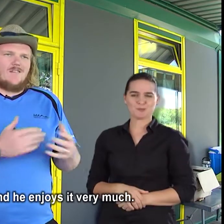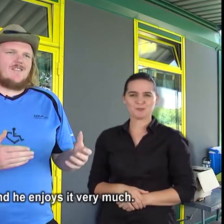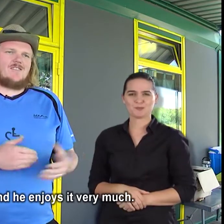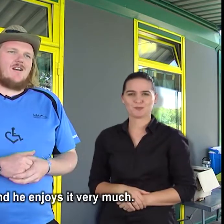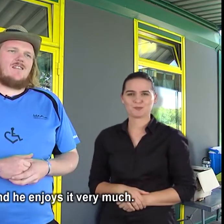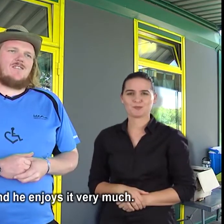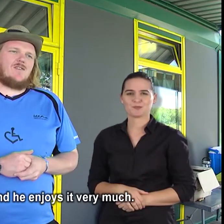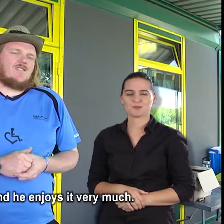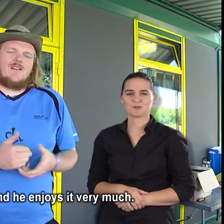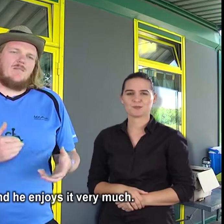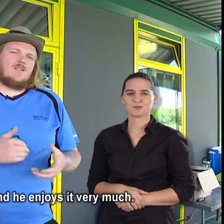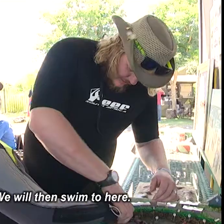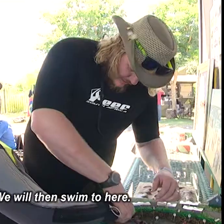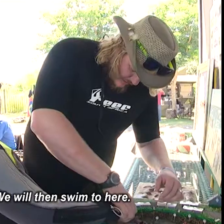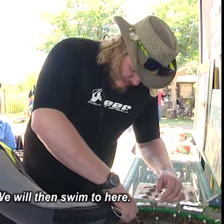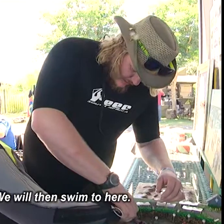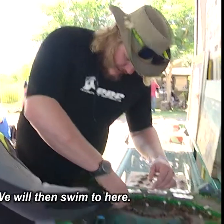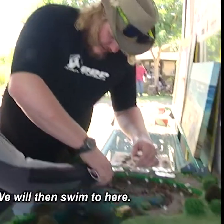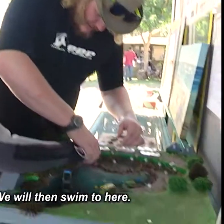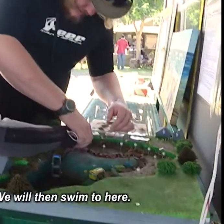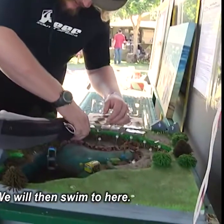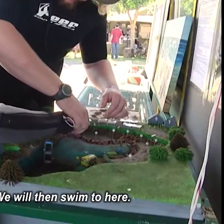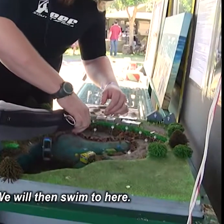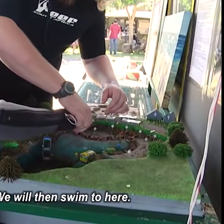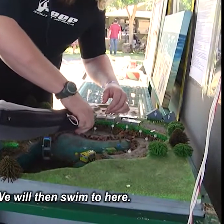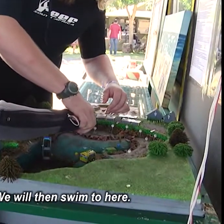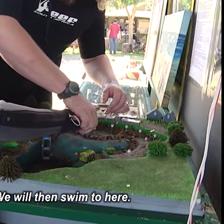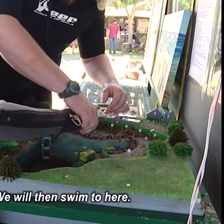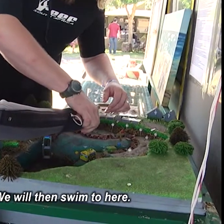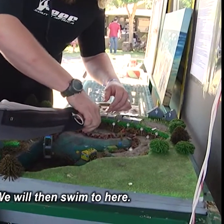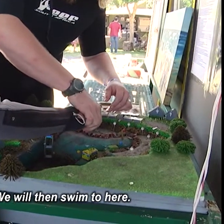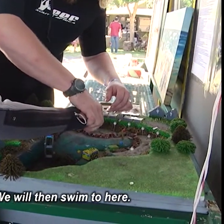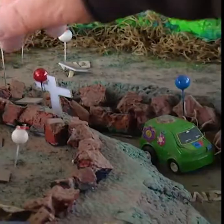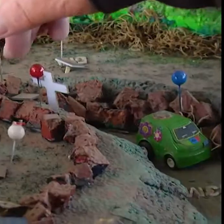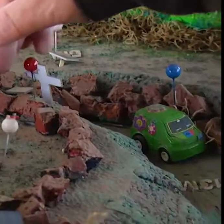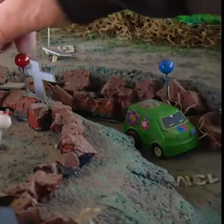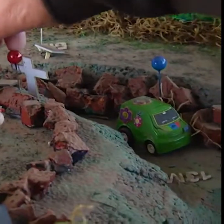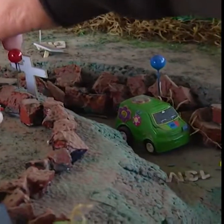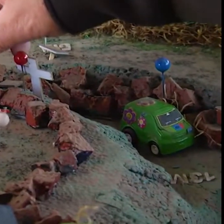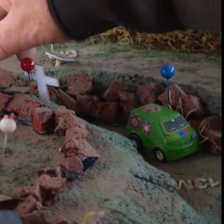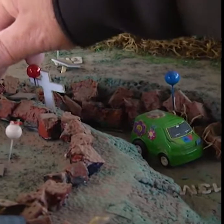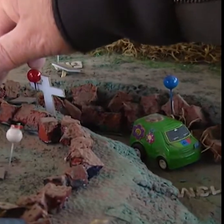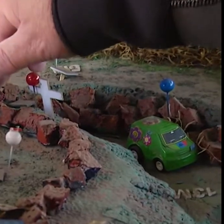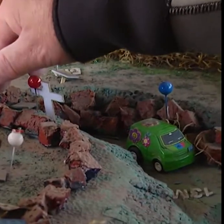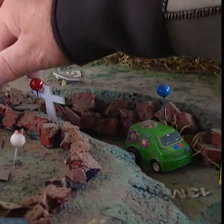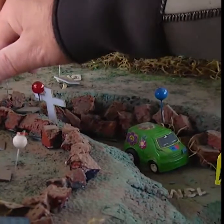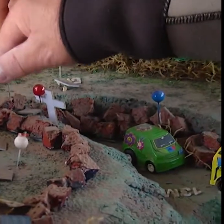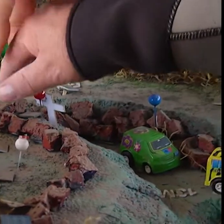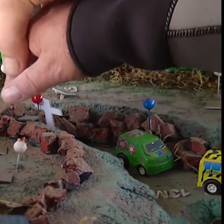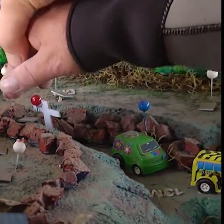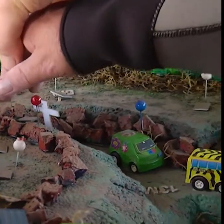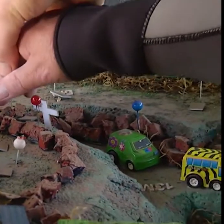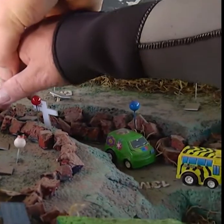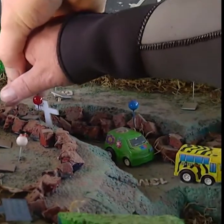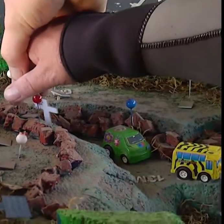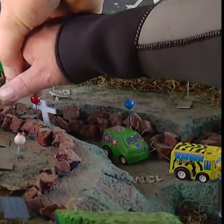like all over the show and he enjoys it very much. Nee? Swing ons met die reach lyn. Ek het daai dwarsbalkies dink ek.